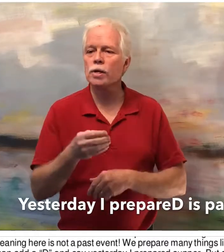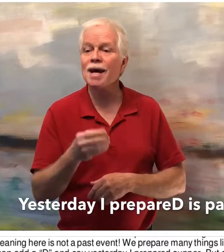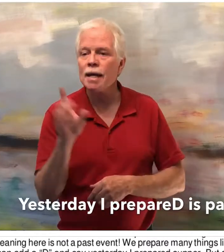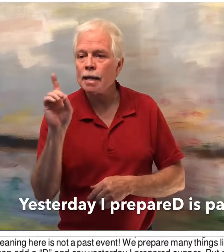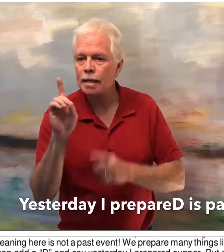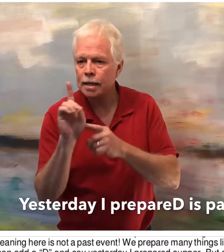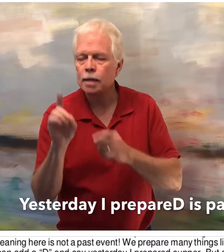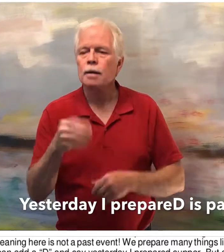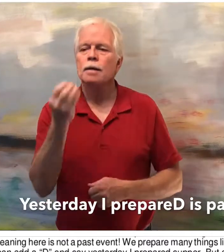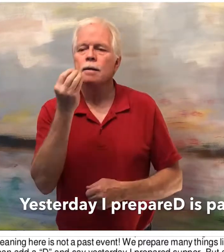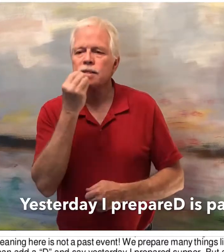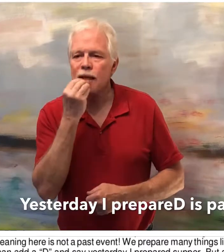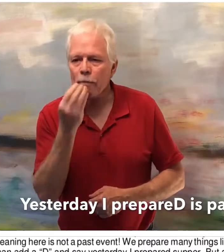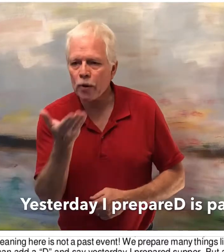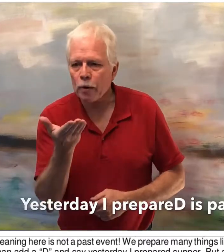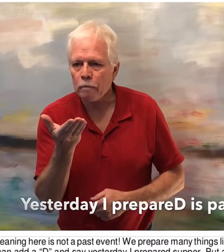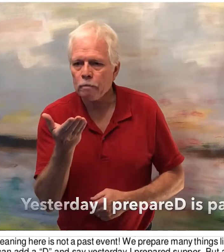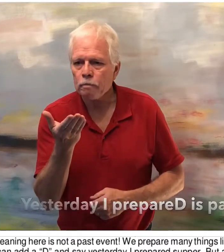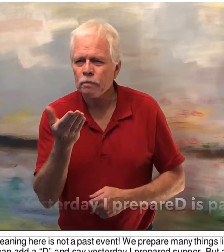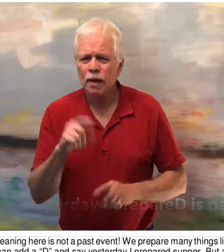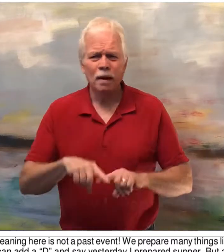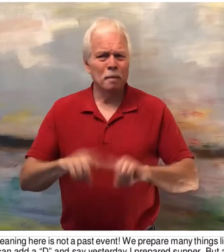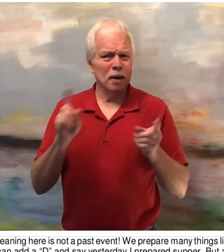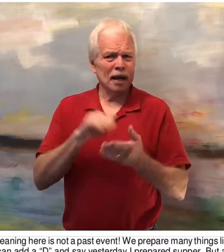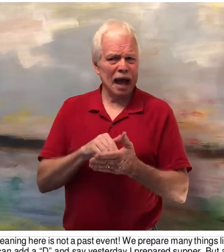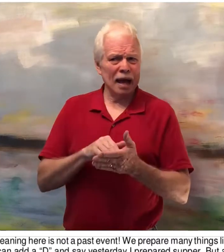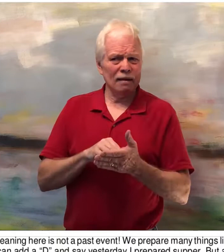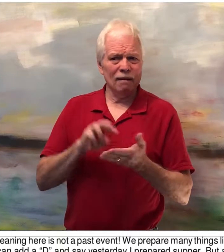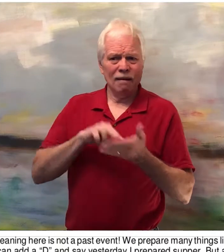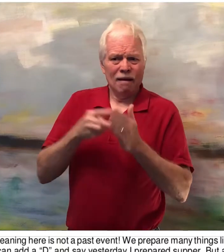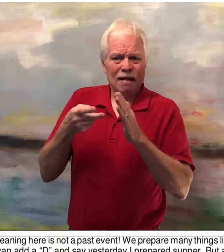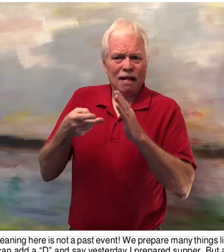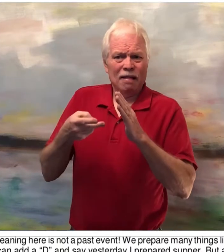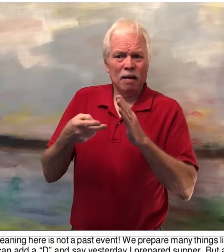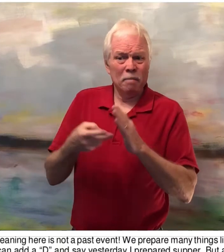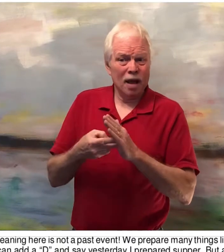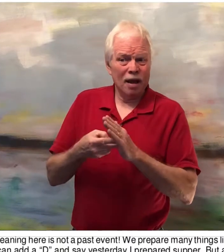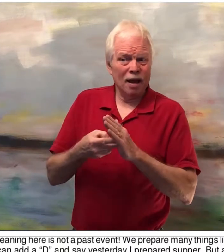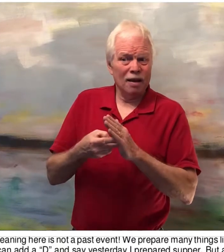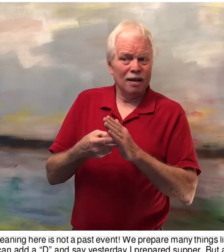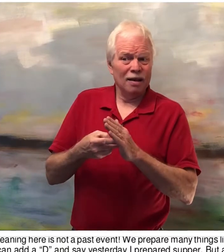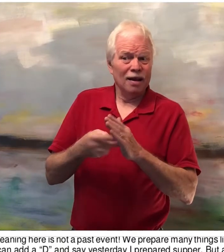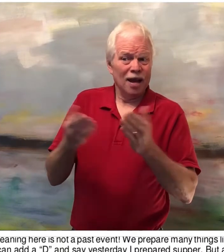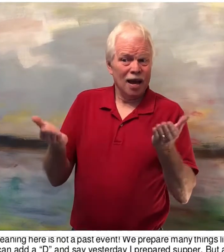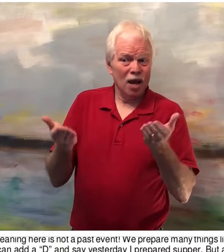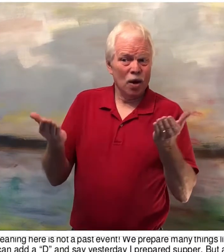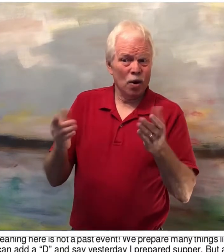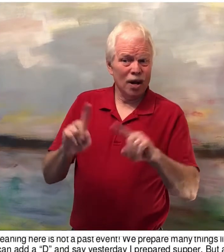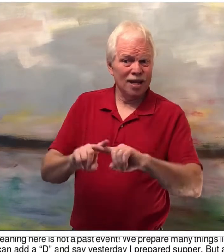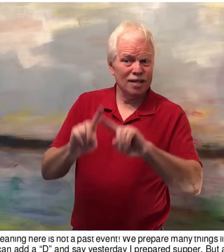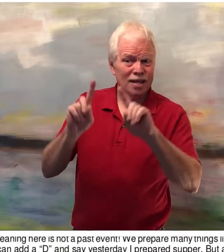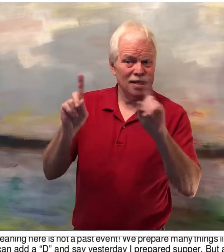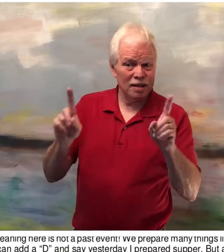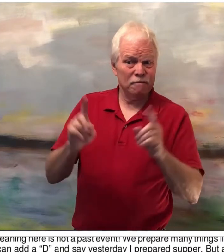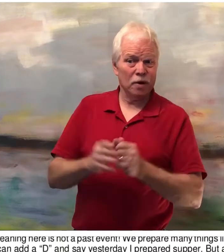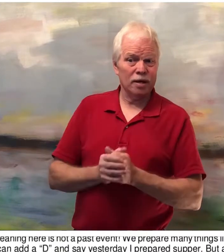supper. But again, the meaning here is different.